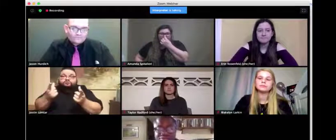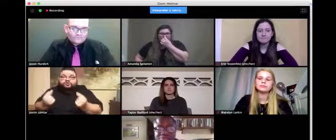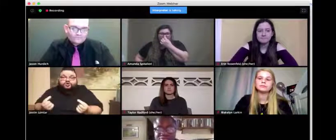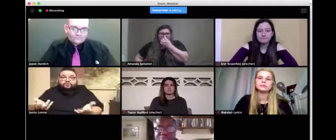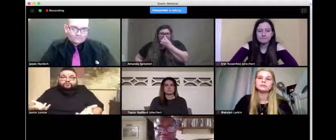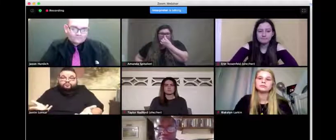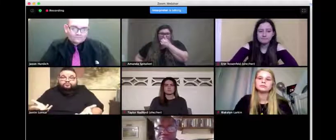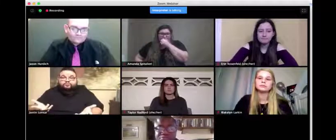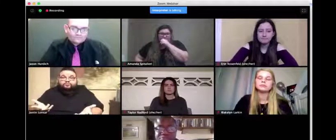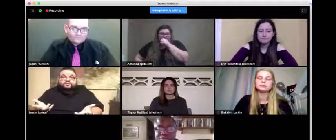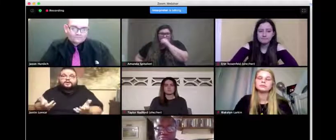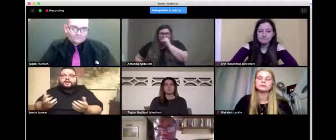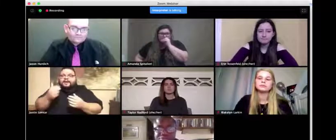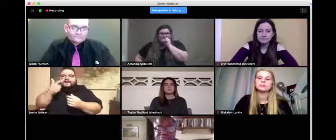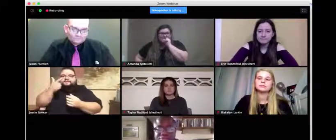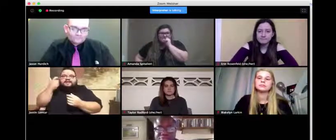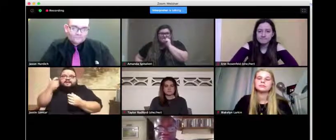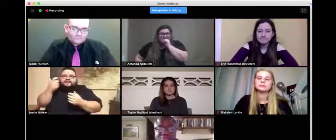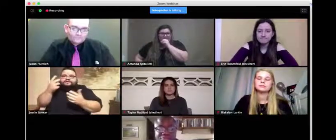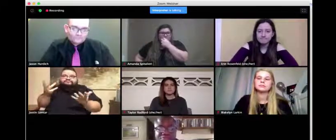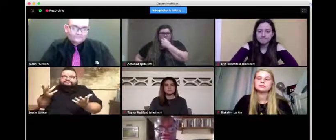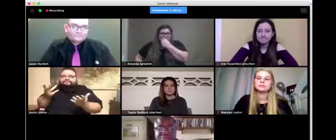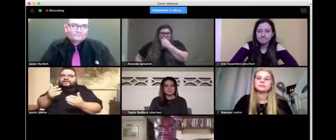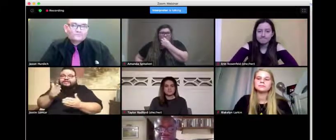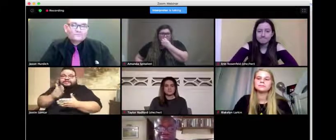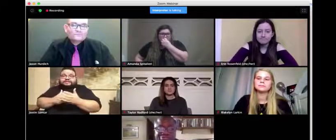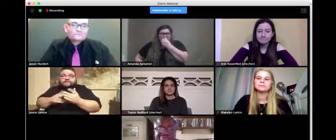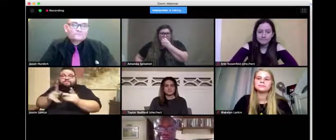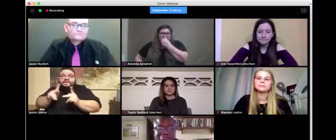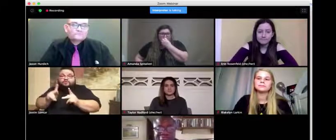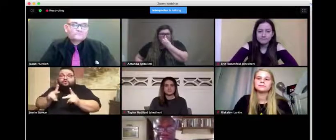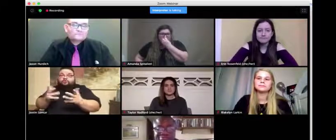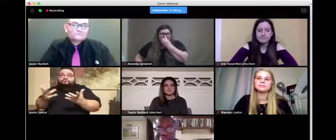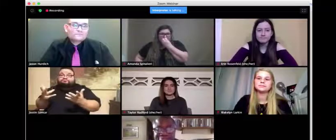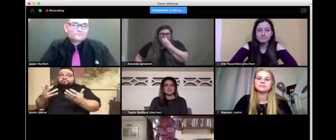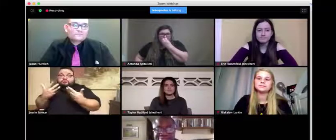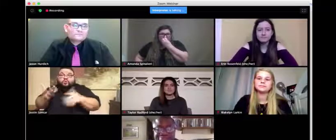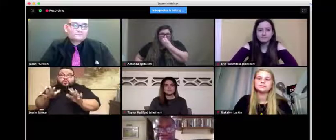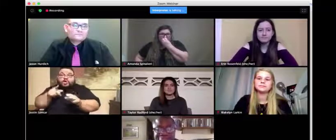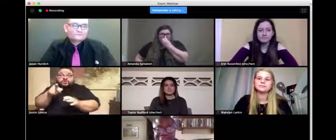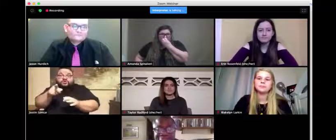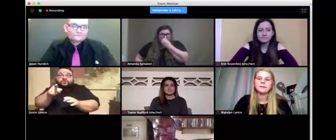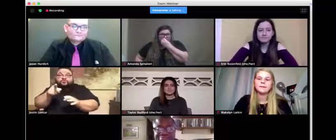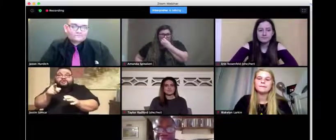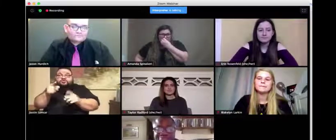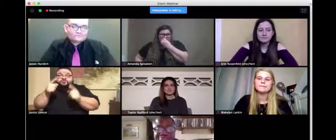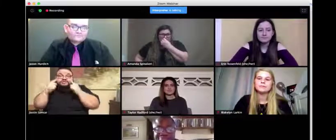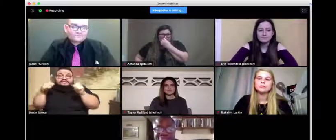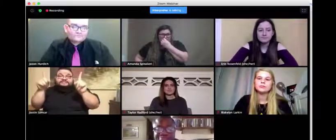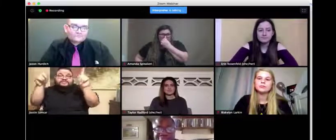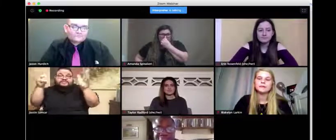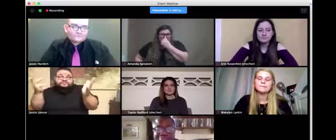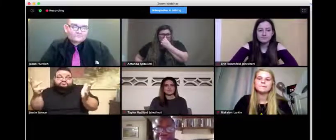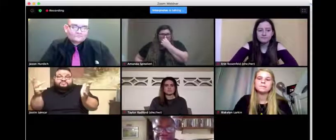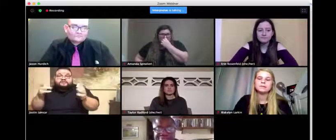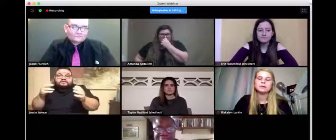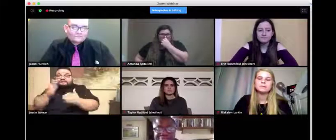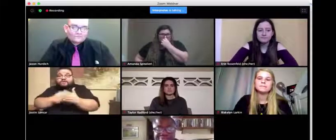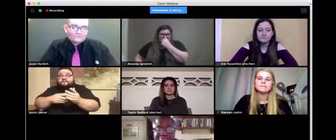some people don't want you to succeed, and some people don't want you to keep going, and they don't want you to